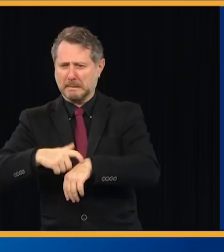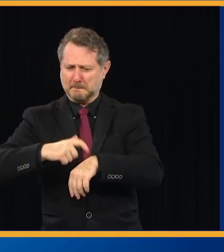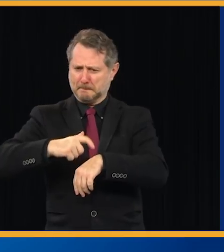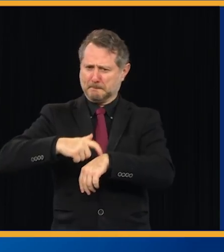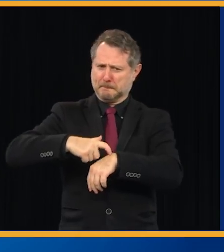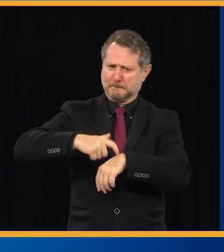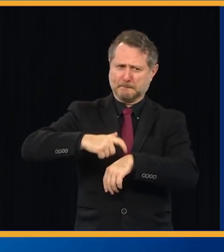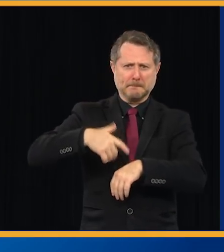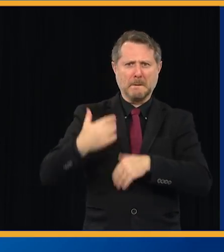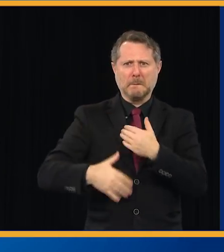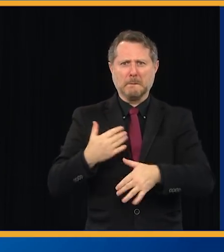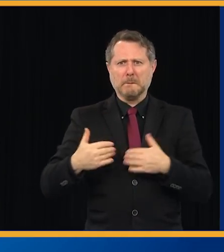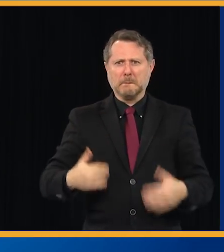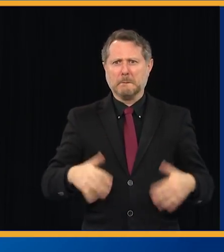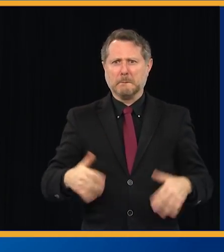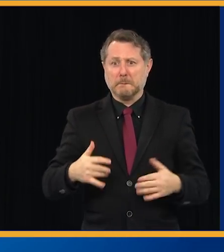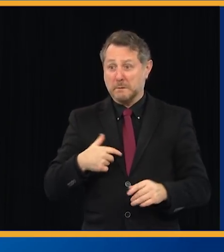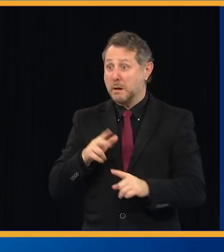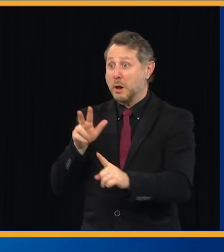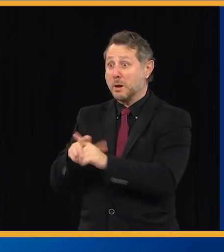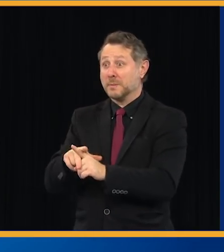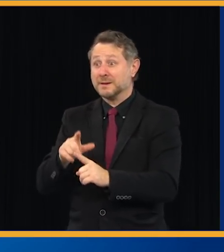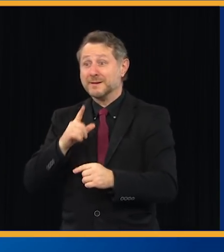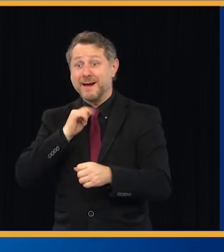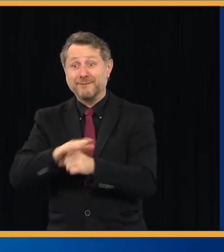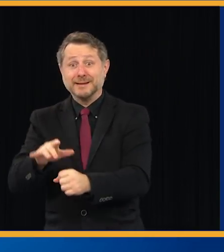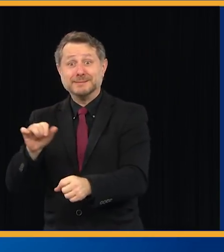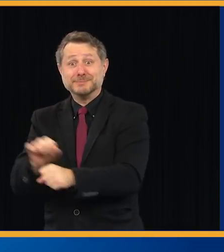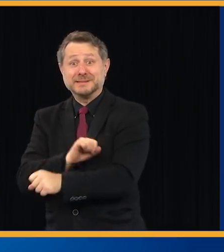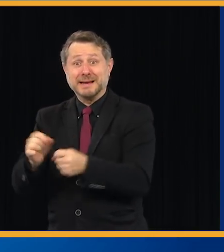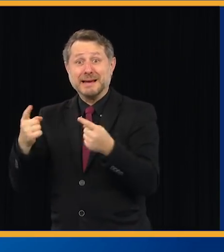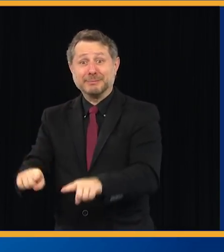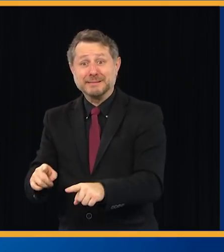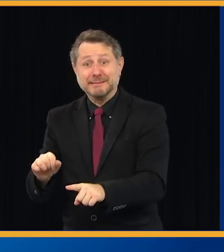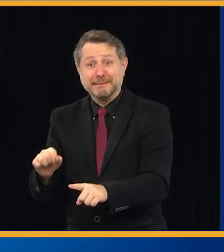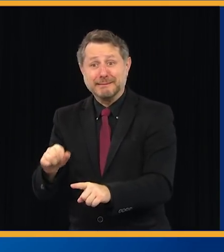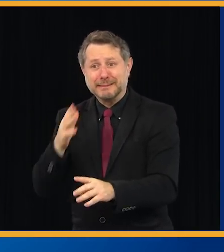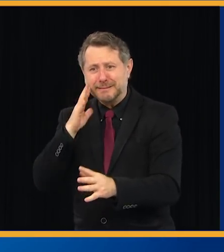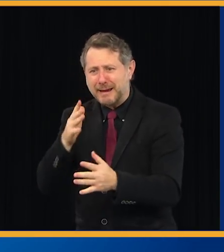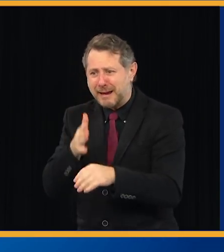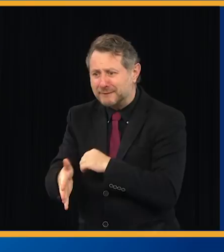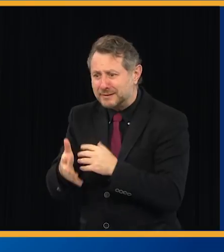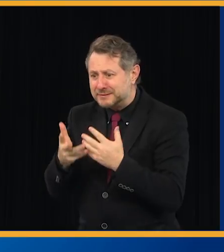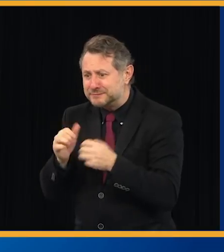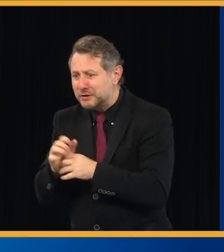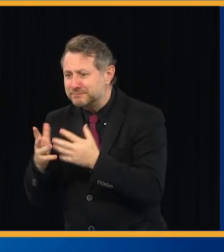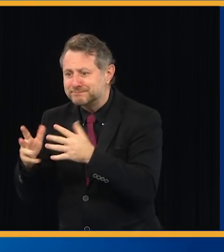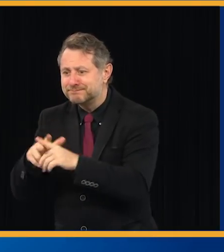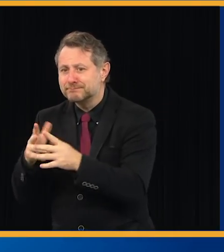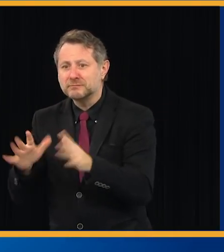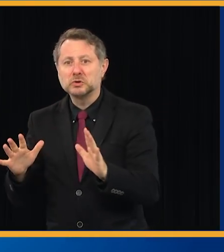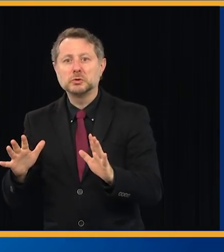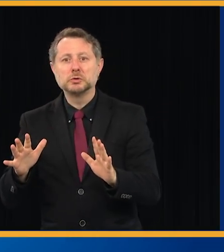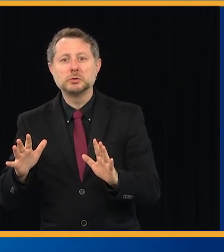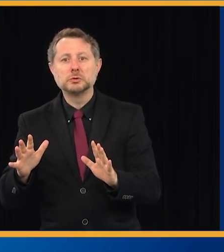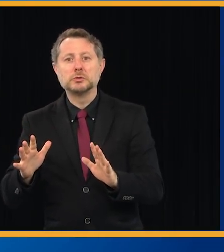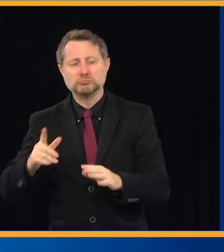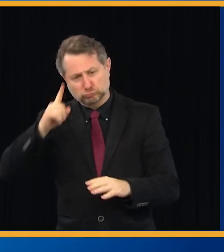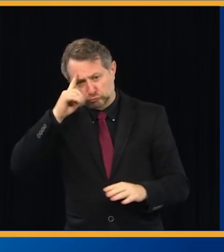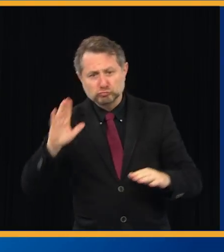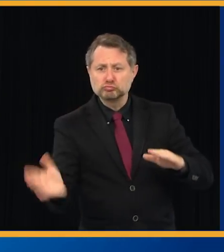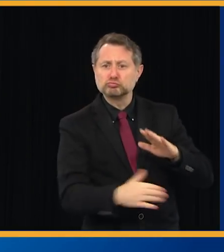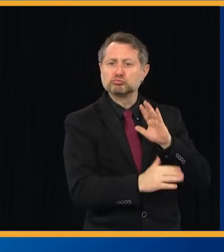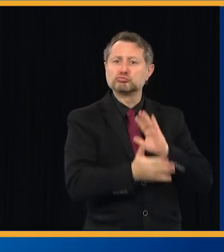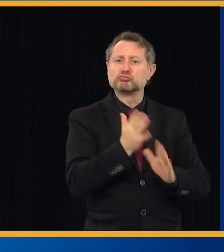for COVID, but we're not going to go through all of this trouble and then just forget it. This will happen again. Some people